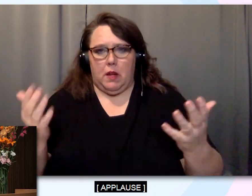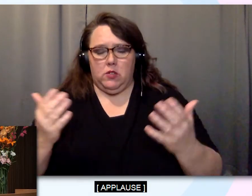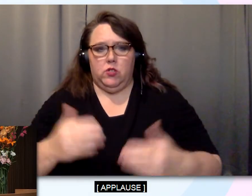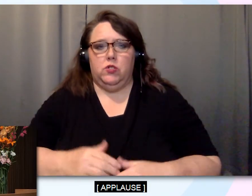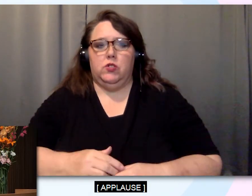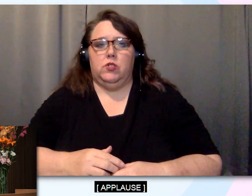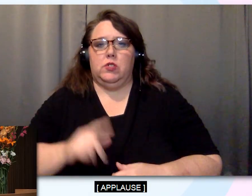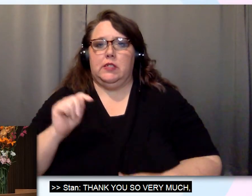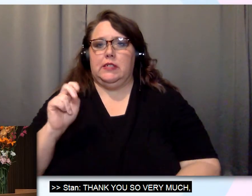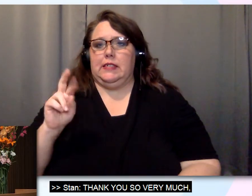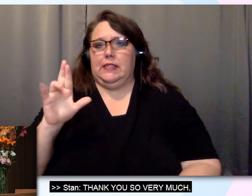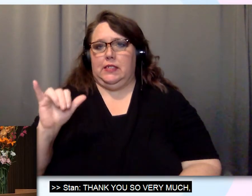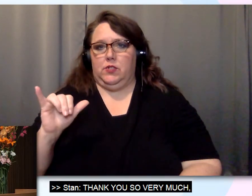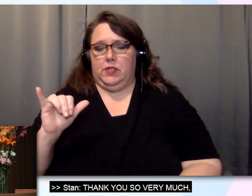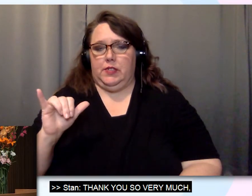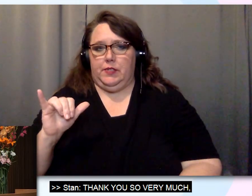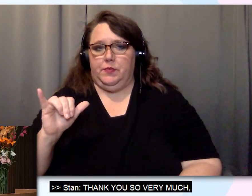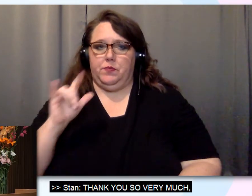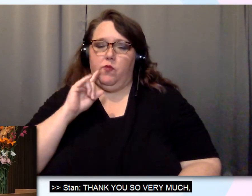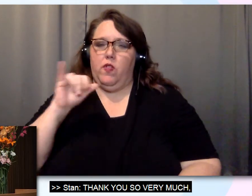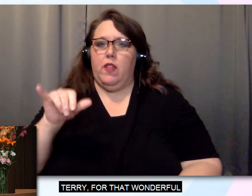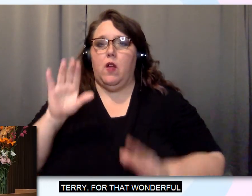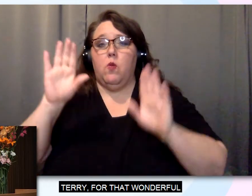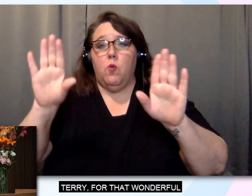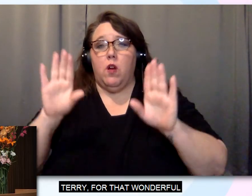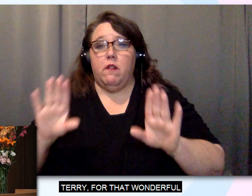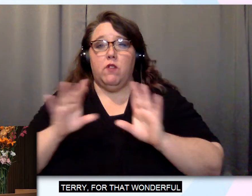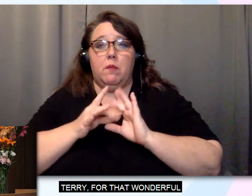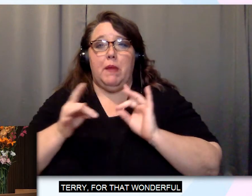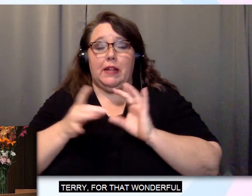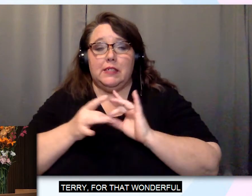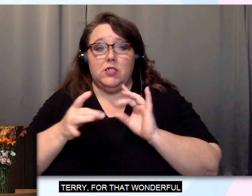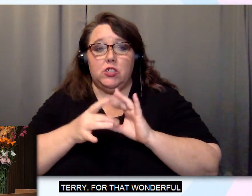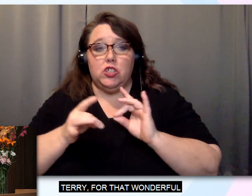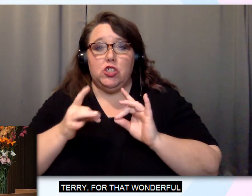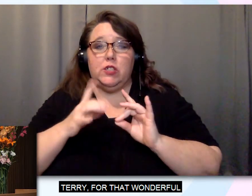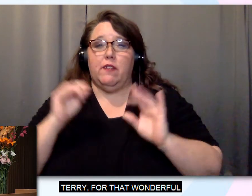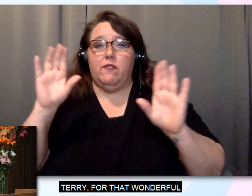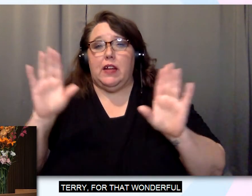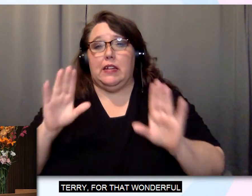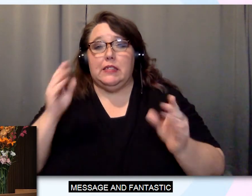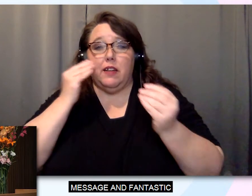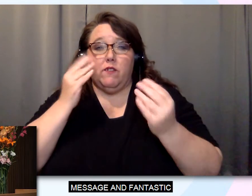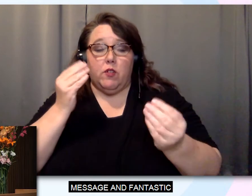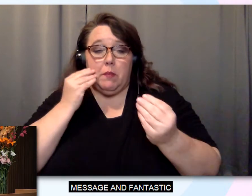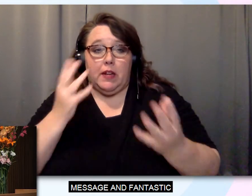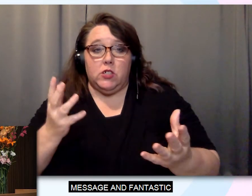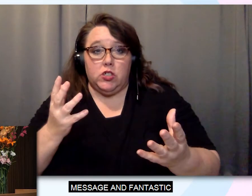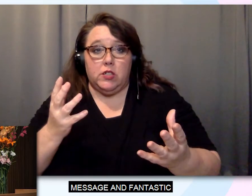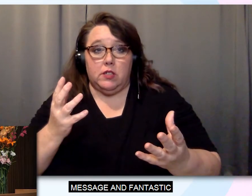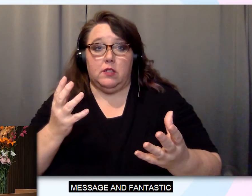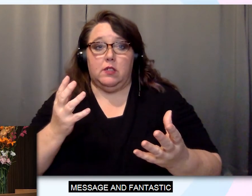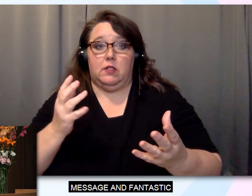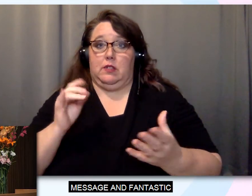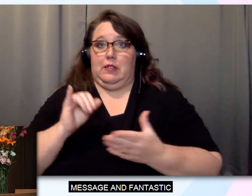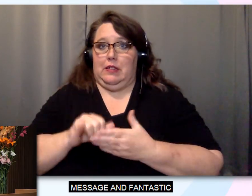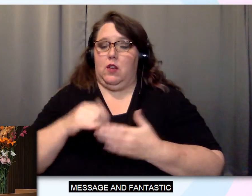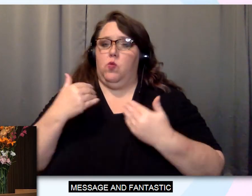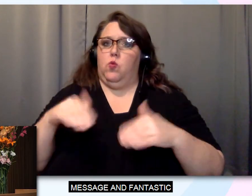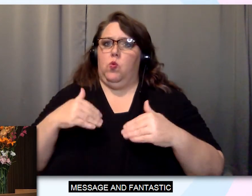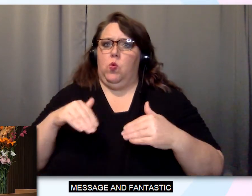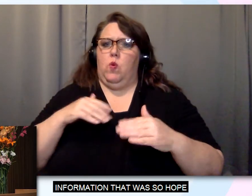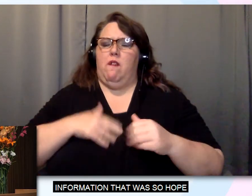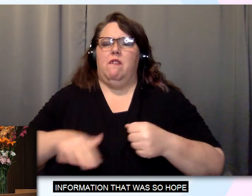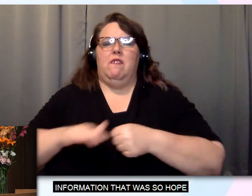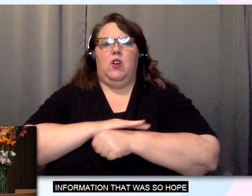Thank you so very much, Terry, for that wonderful message and fantastic information